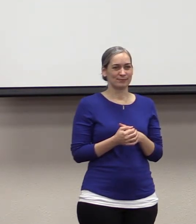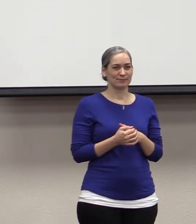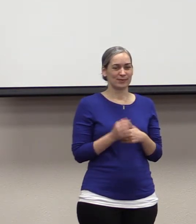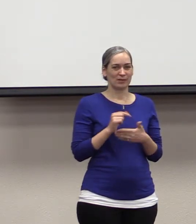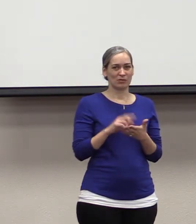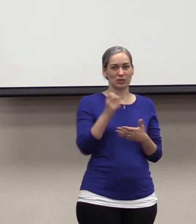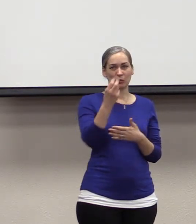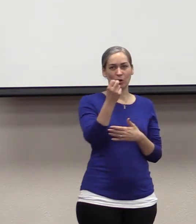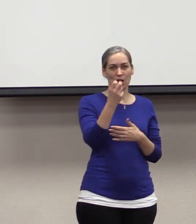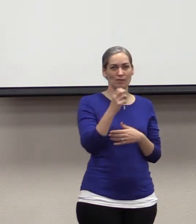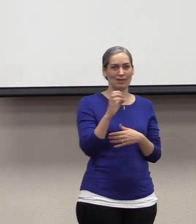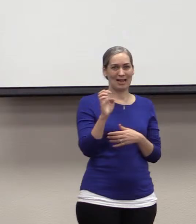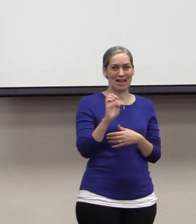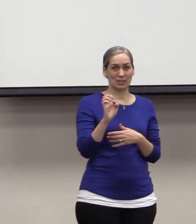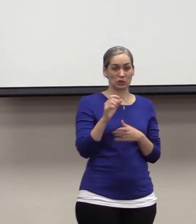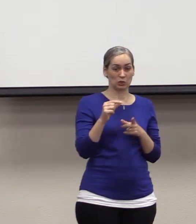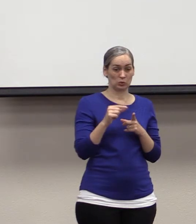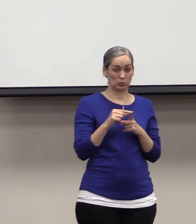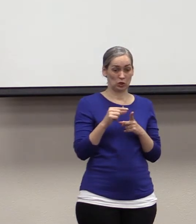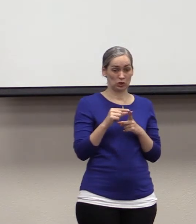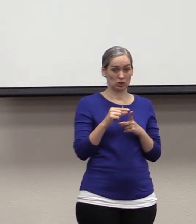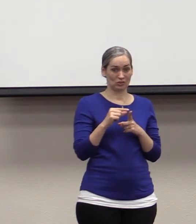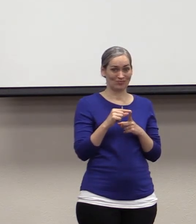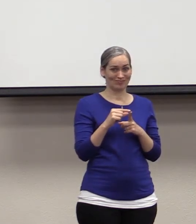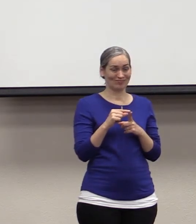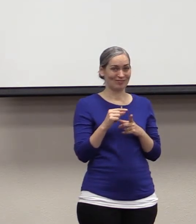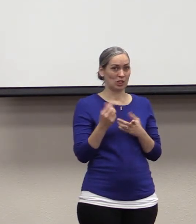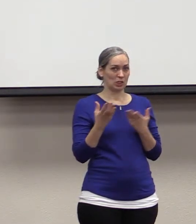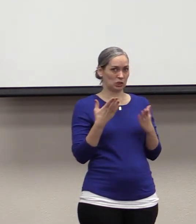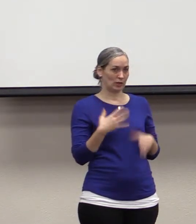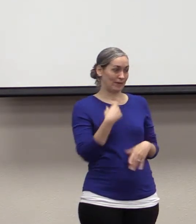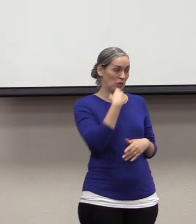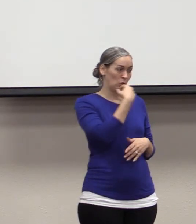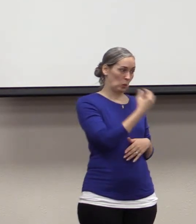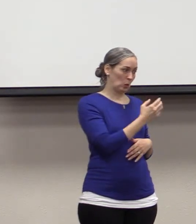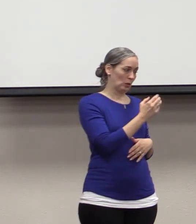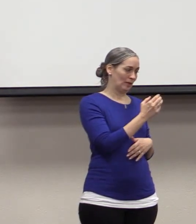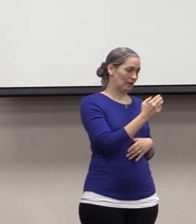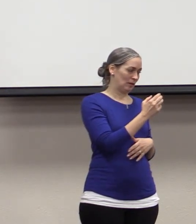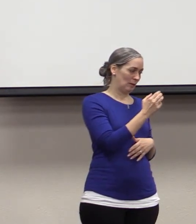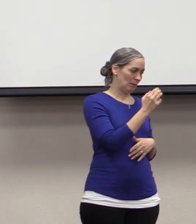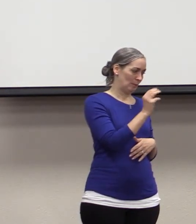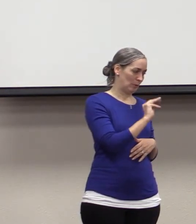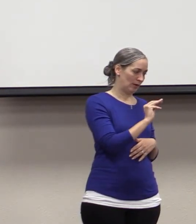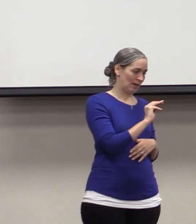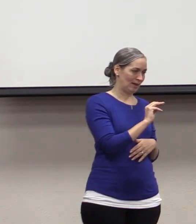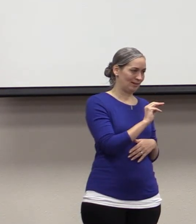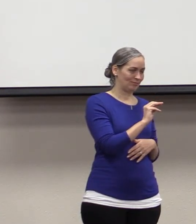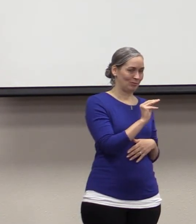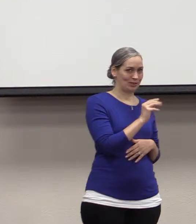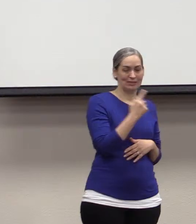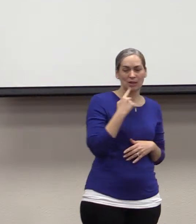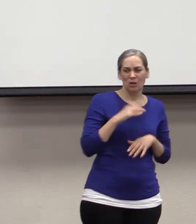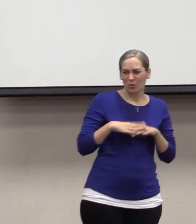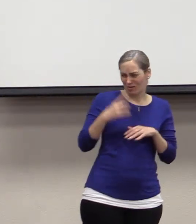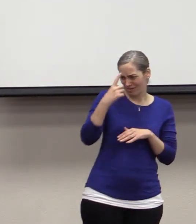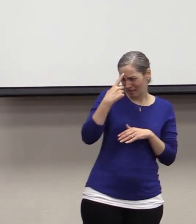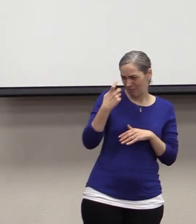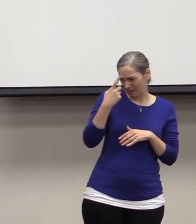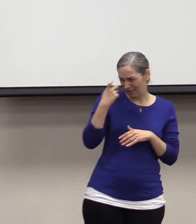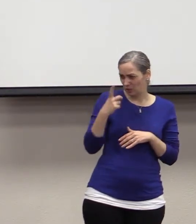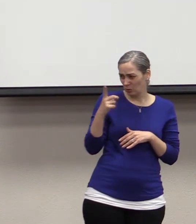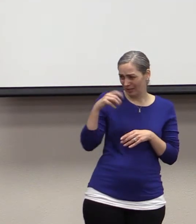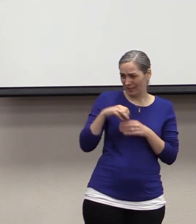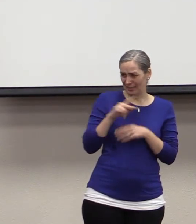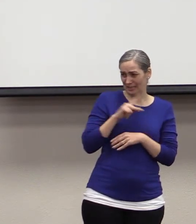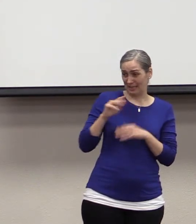Verse 12, when Esther's words were reported to Mordecai, he sent back his answer. Do not think that because you are in the